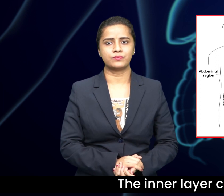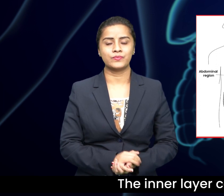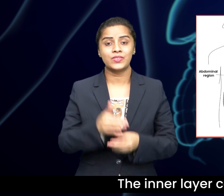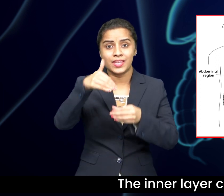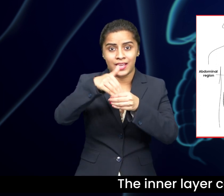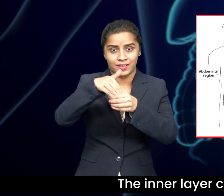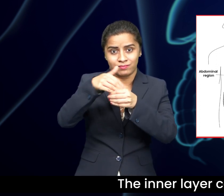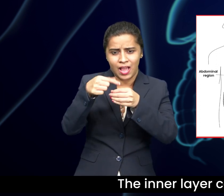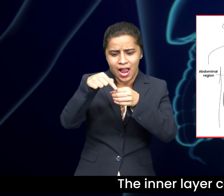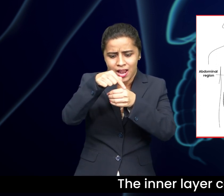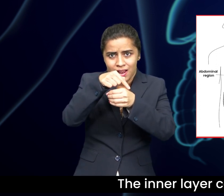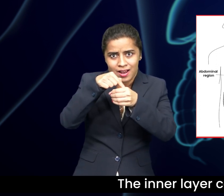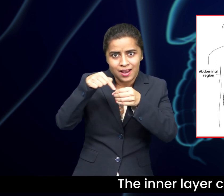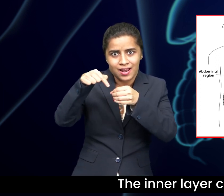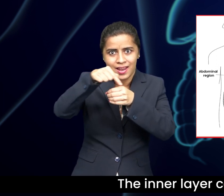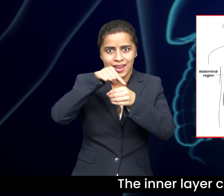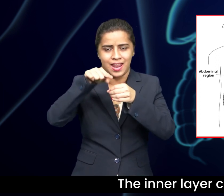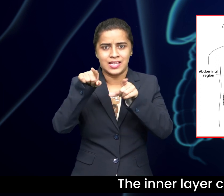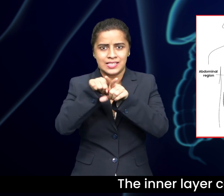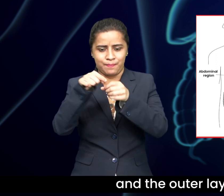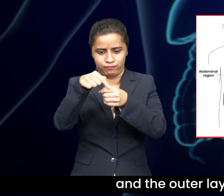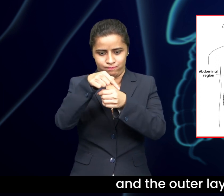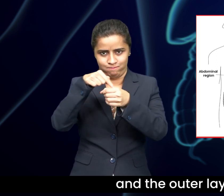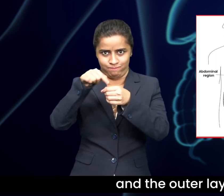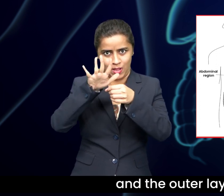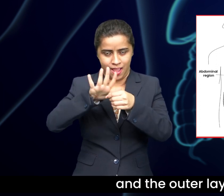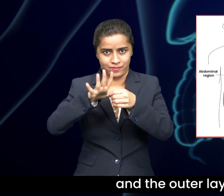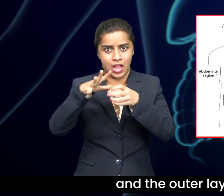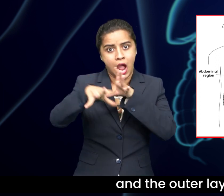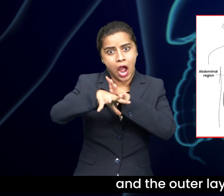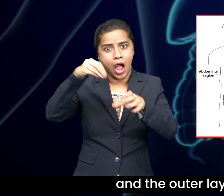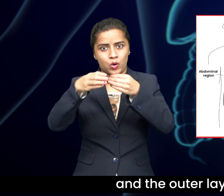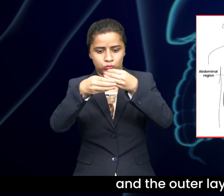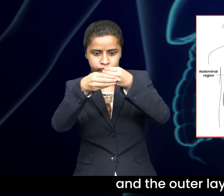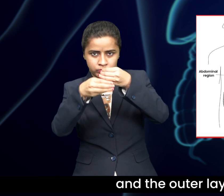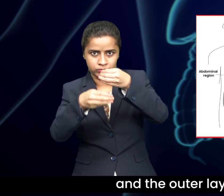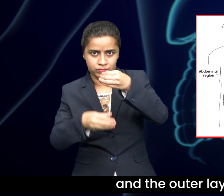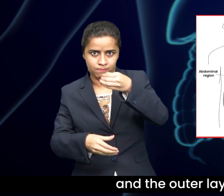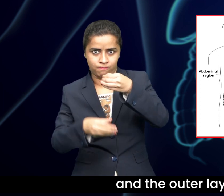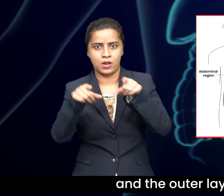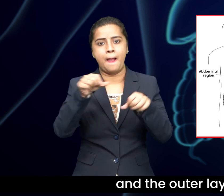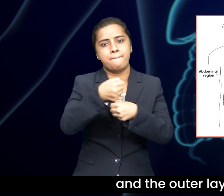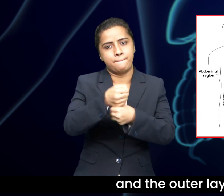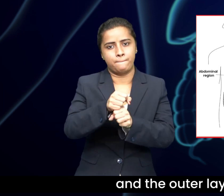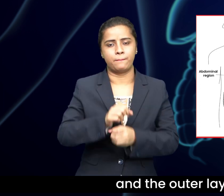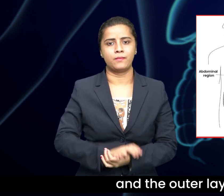The inner layer consists of circular muscles and the outer layer of longitudinal muscles.